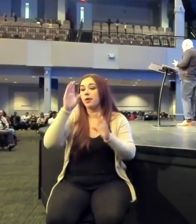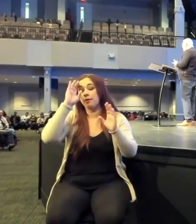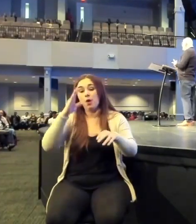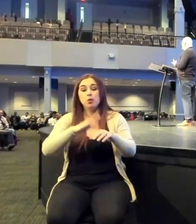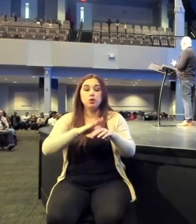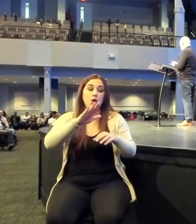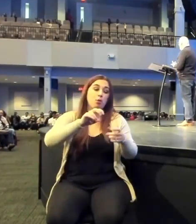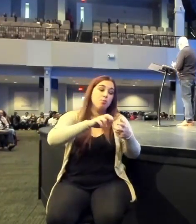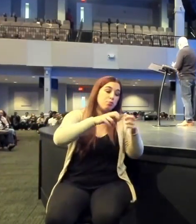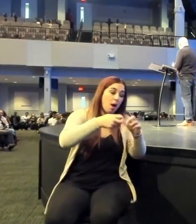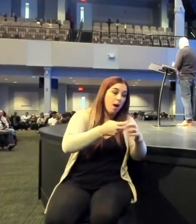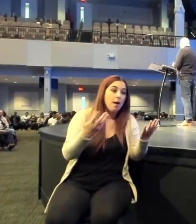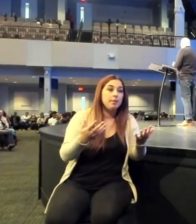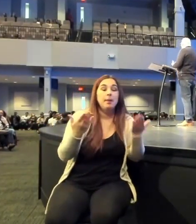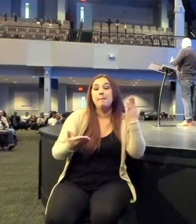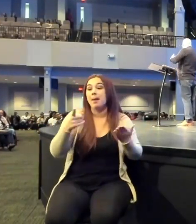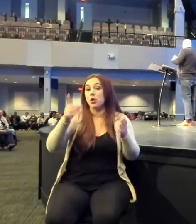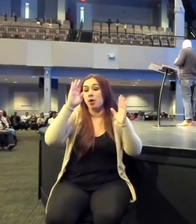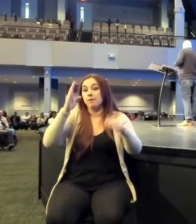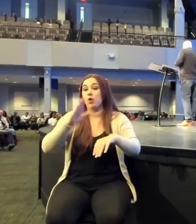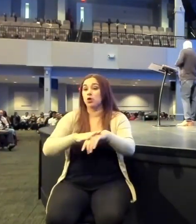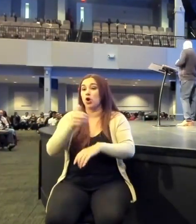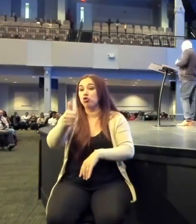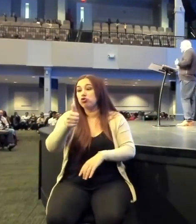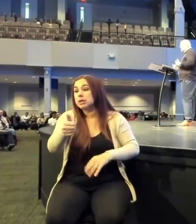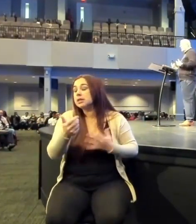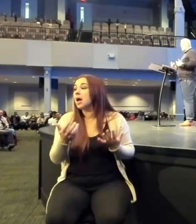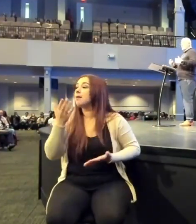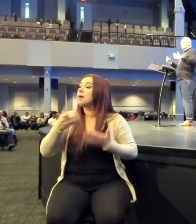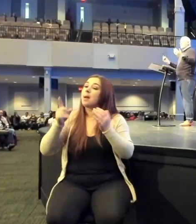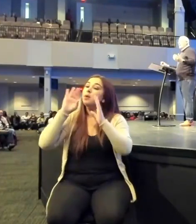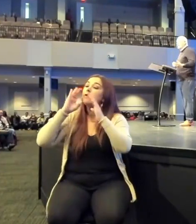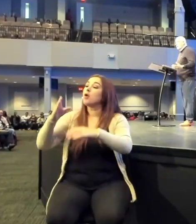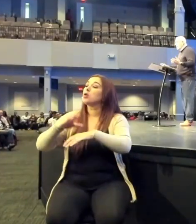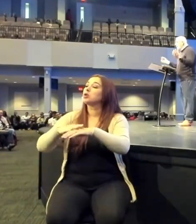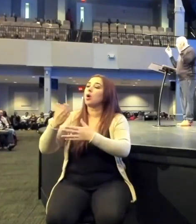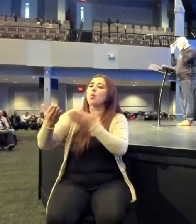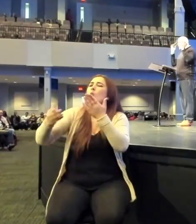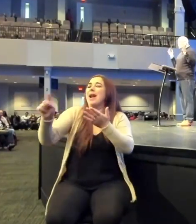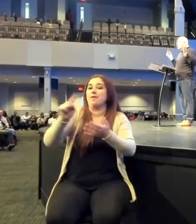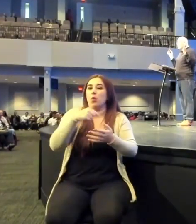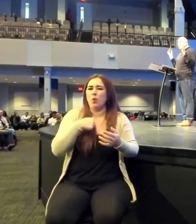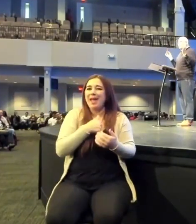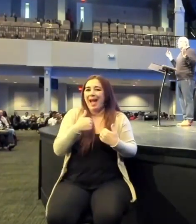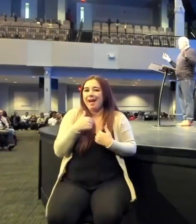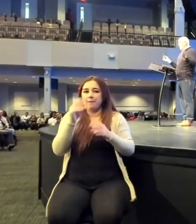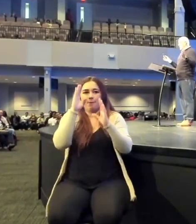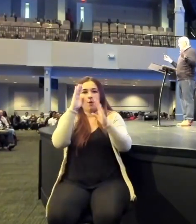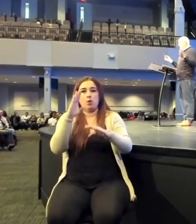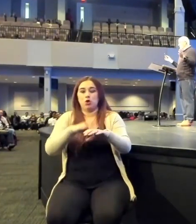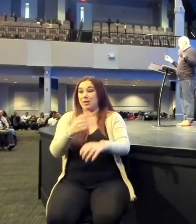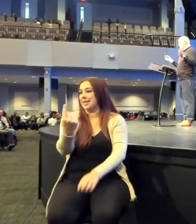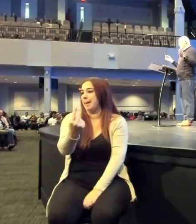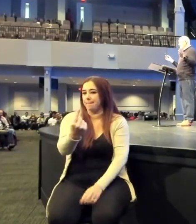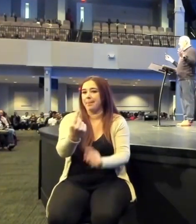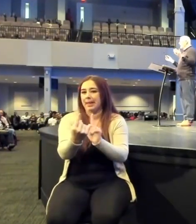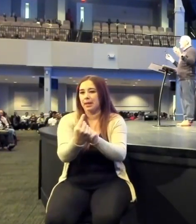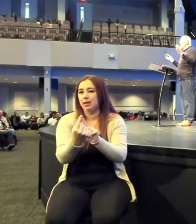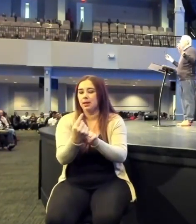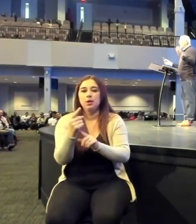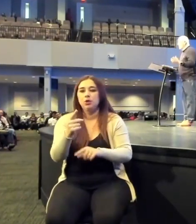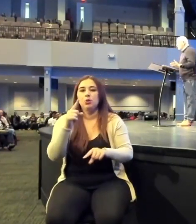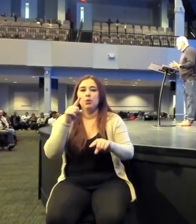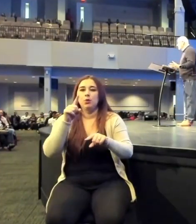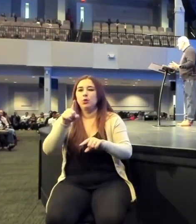your problems. You're focusing on yourself. You're focusing on whatever it might be. We always focus on something, okay? You